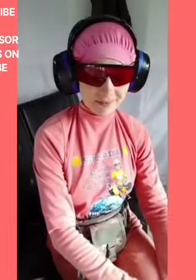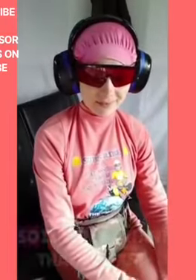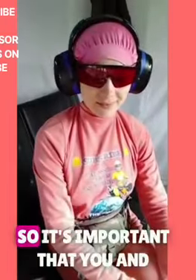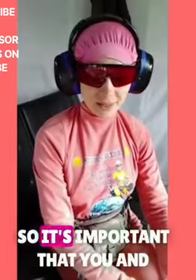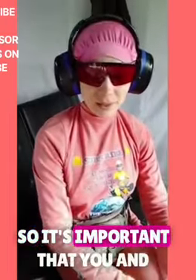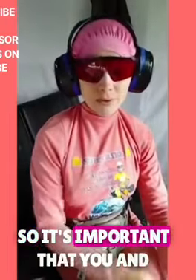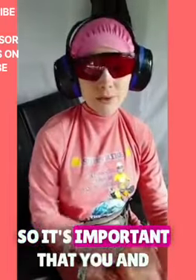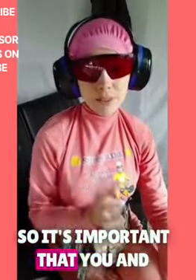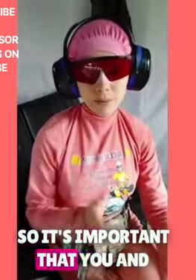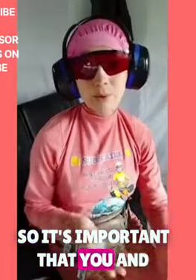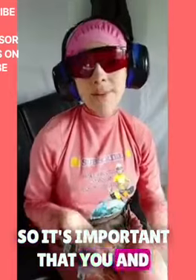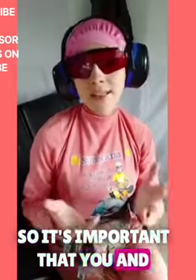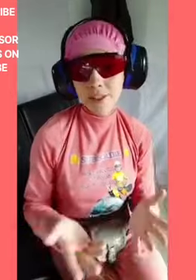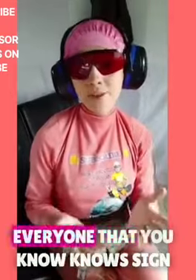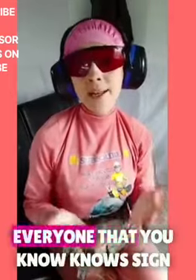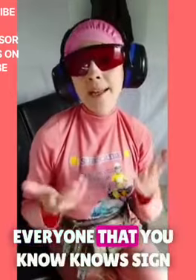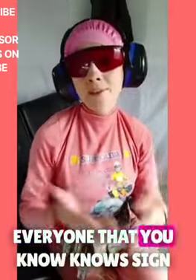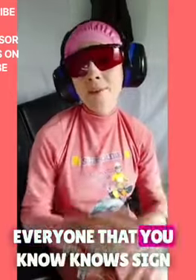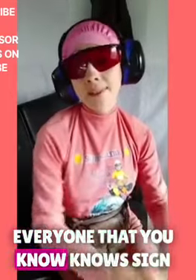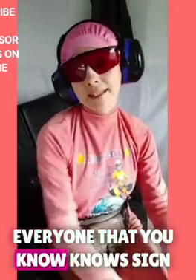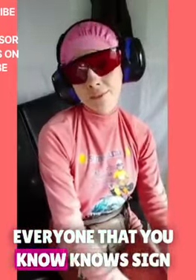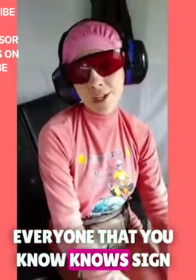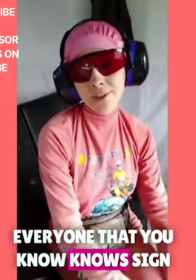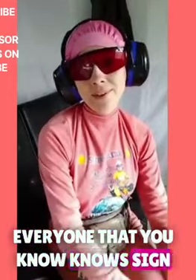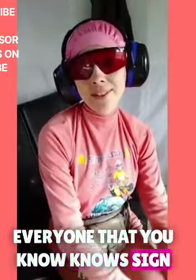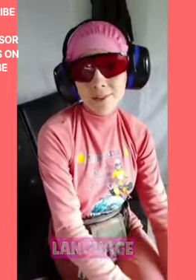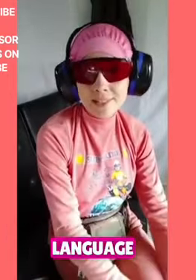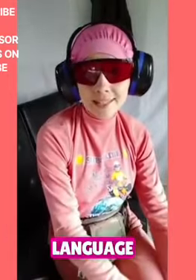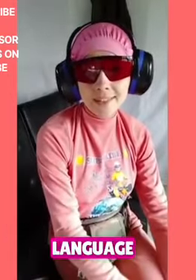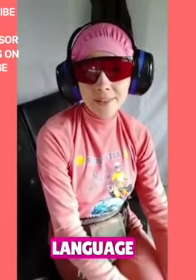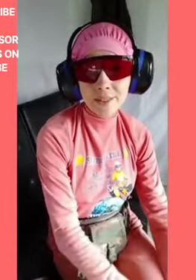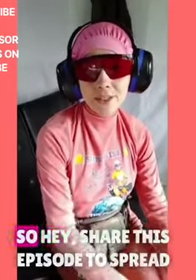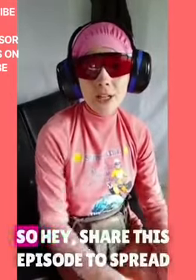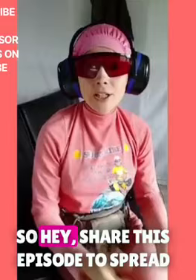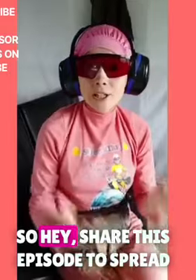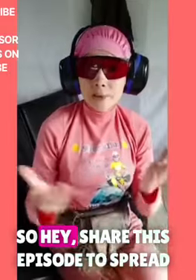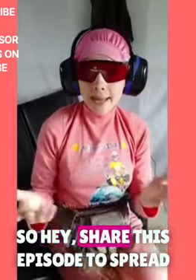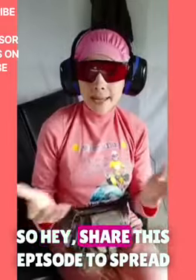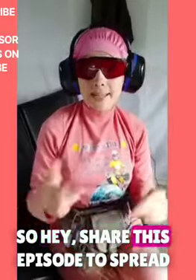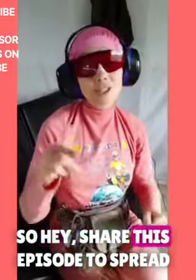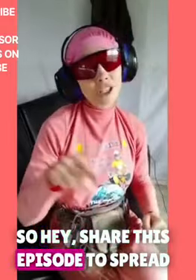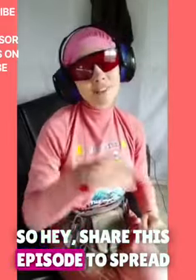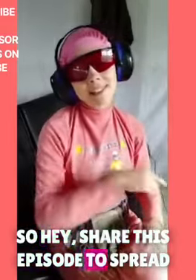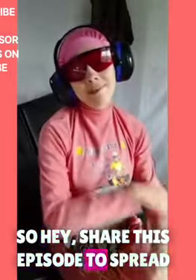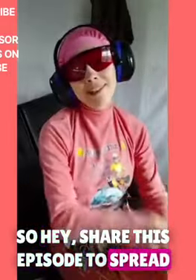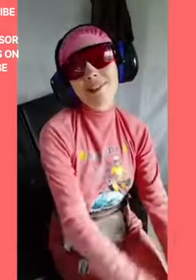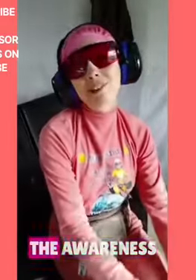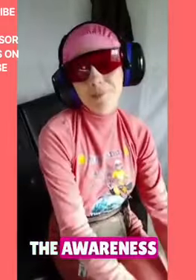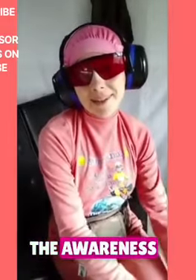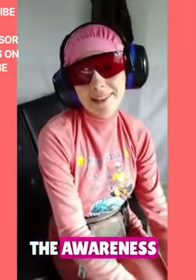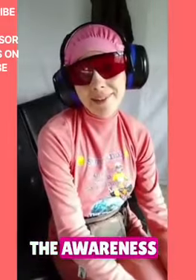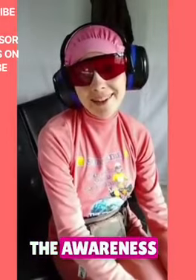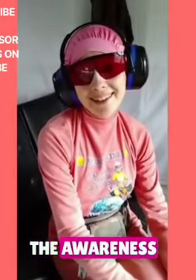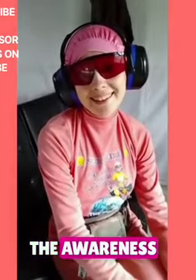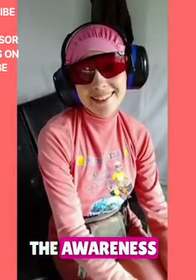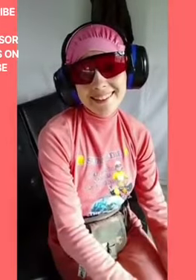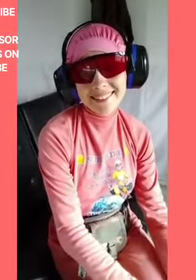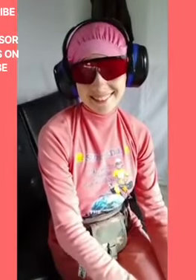So it's important that you and everyone that you know knows sign language. So hey, share this episode to spread the awareness.